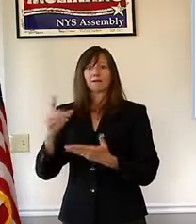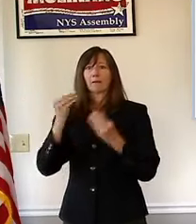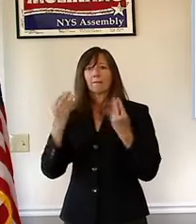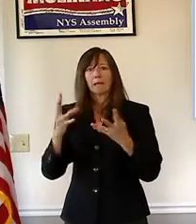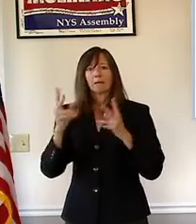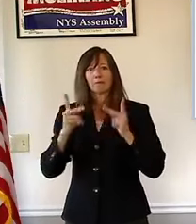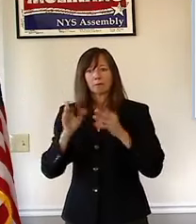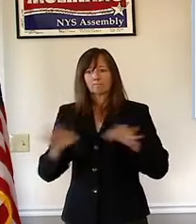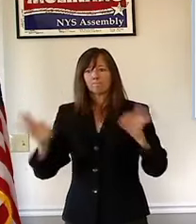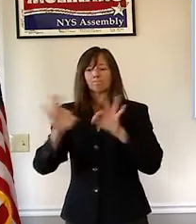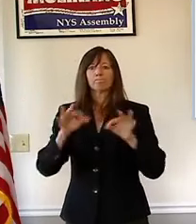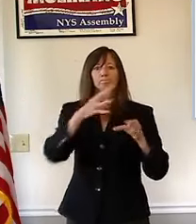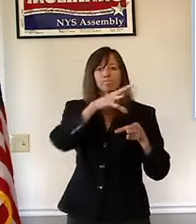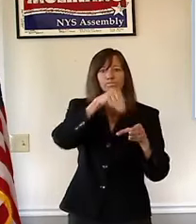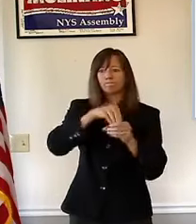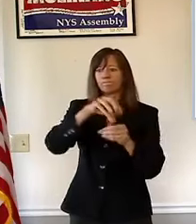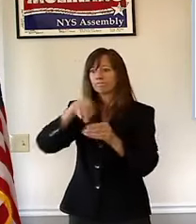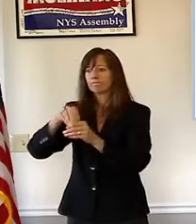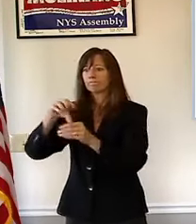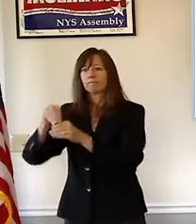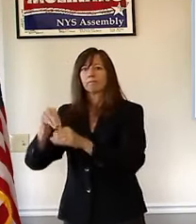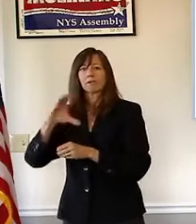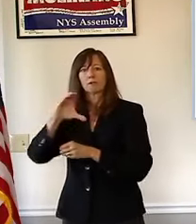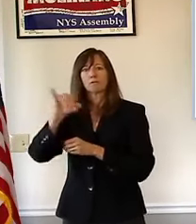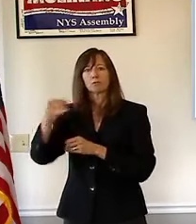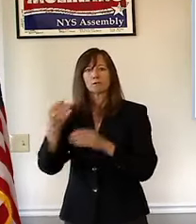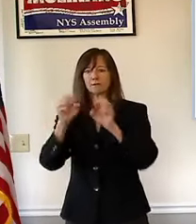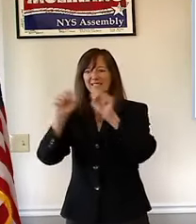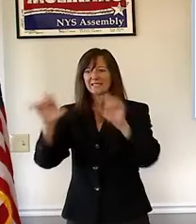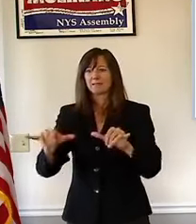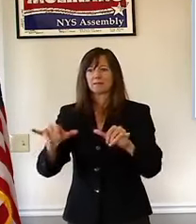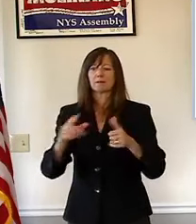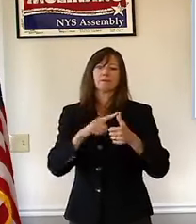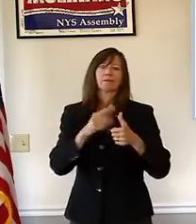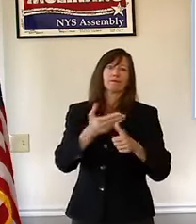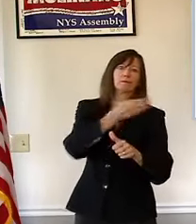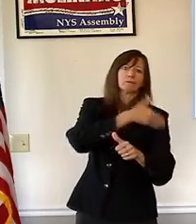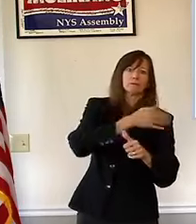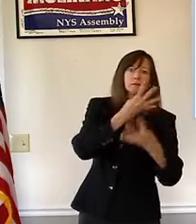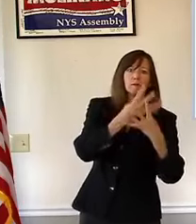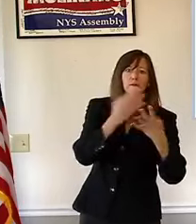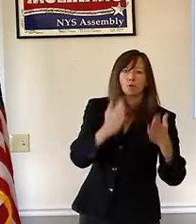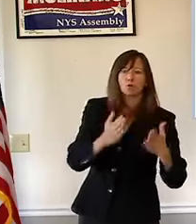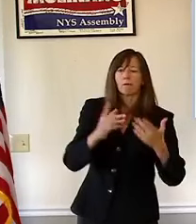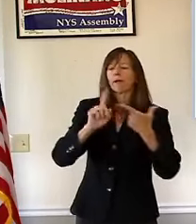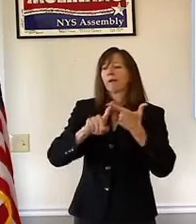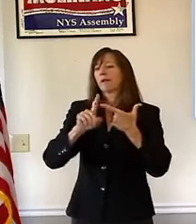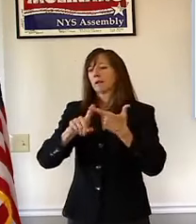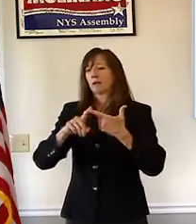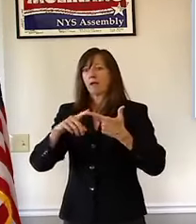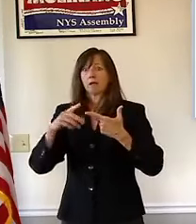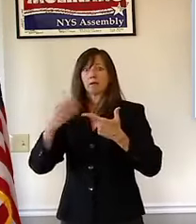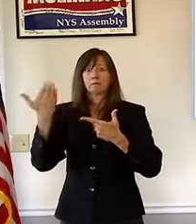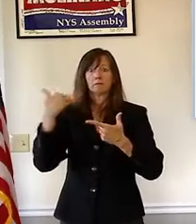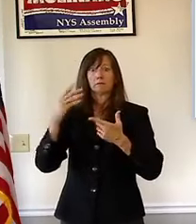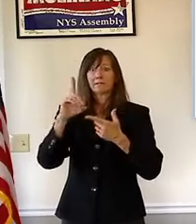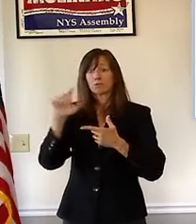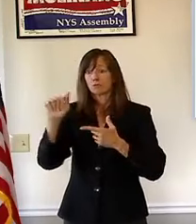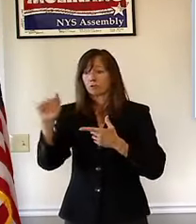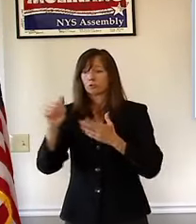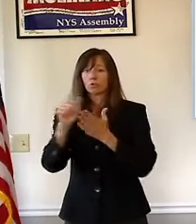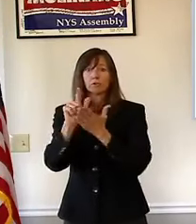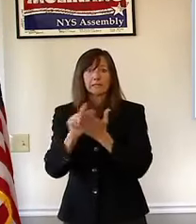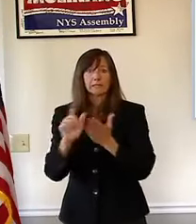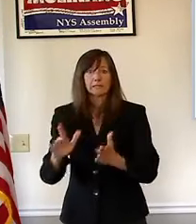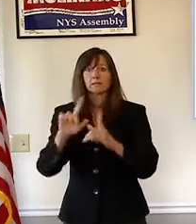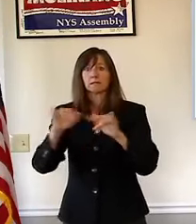of the criminal justice system, from formerly incarcerated to public defenders to district attorney, all of those stakeholders around the table, mental